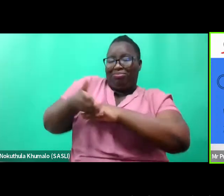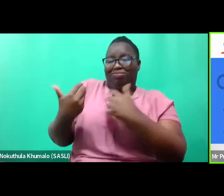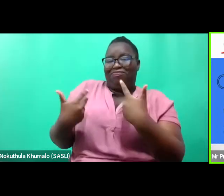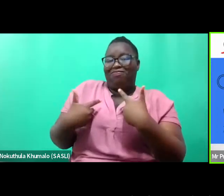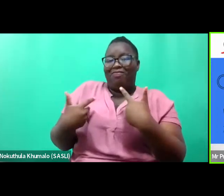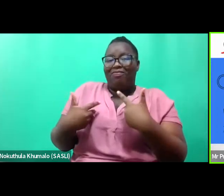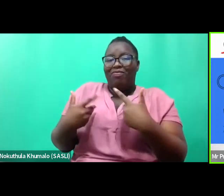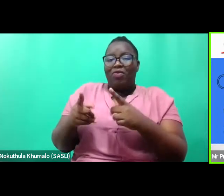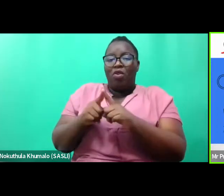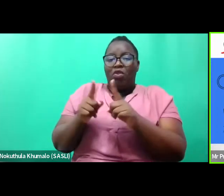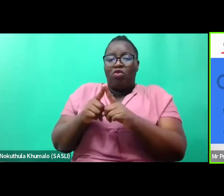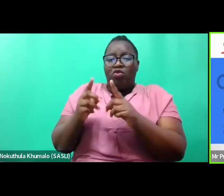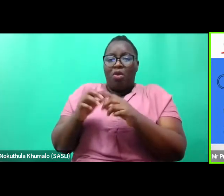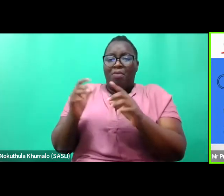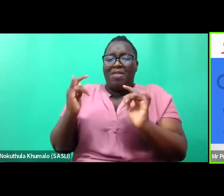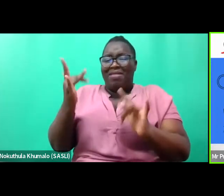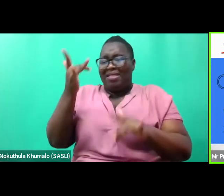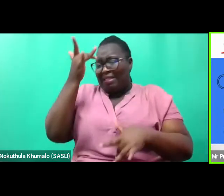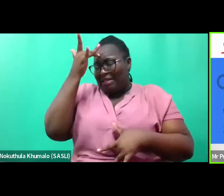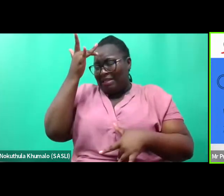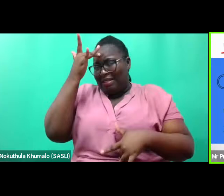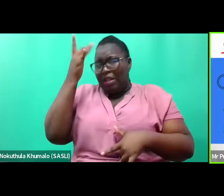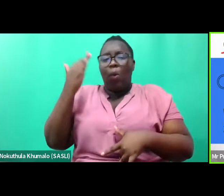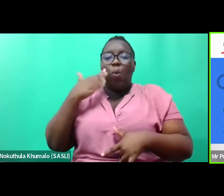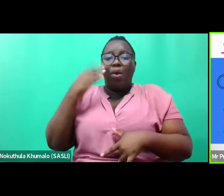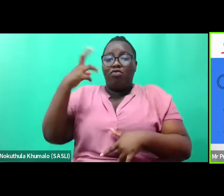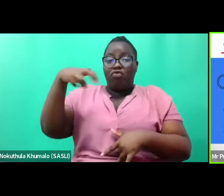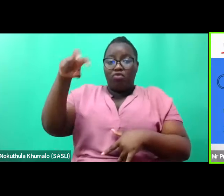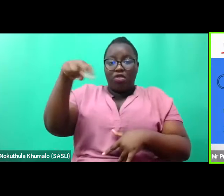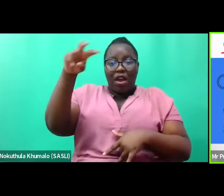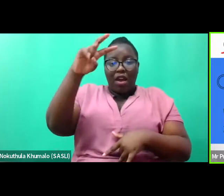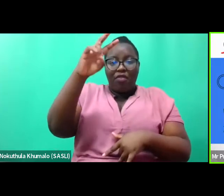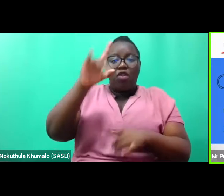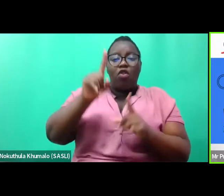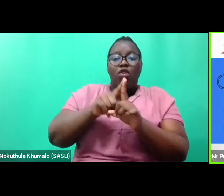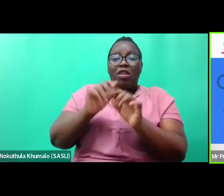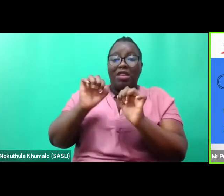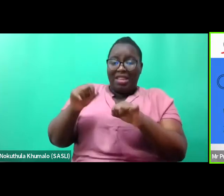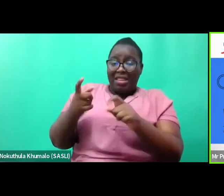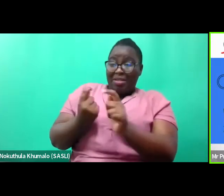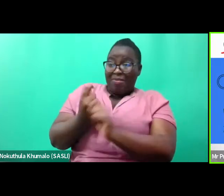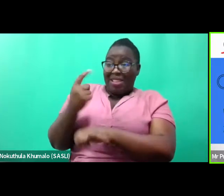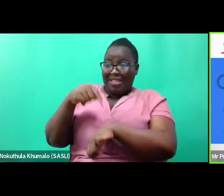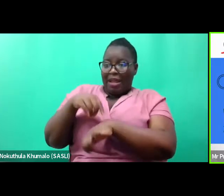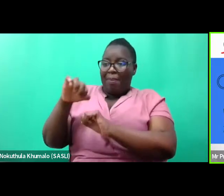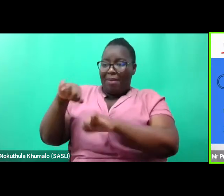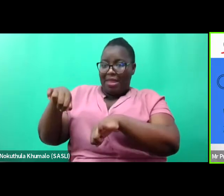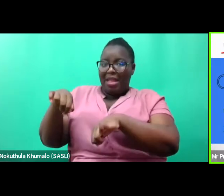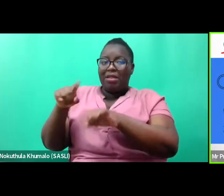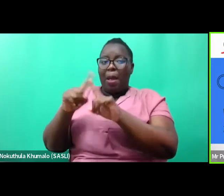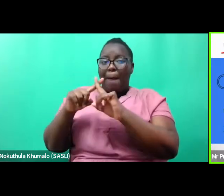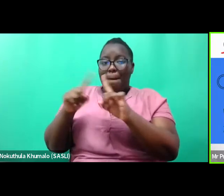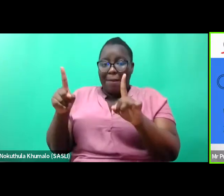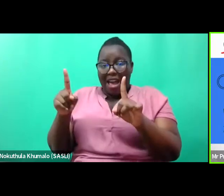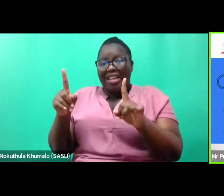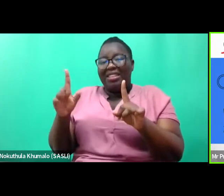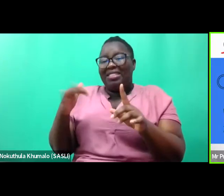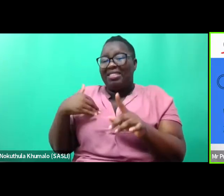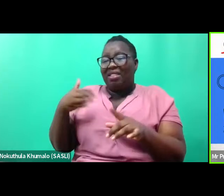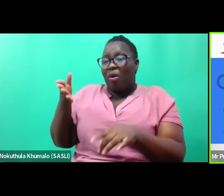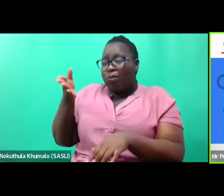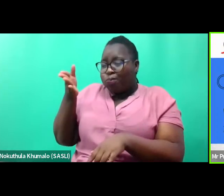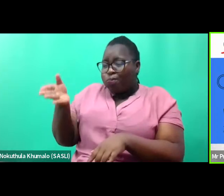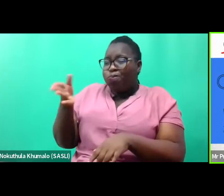when I traveled, so I did spend time on the lectures, but being there in the same